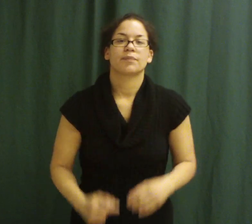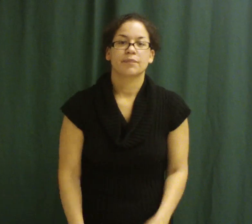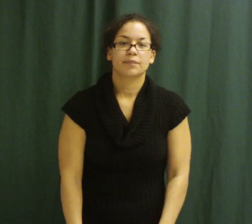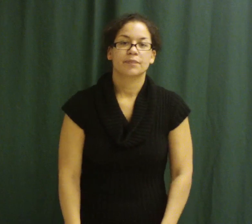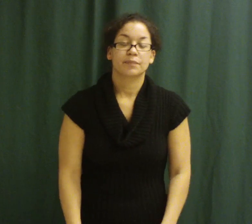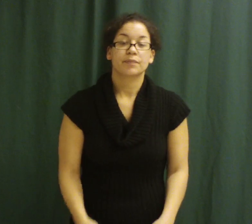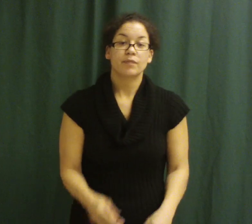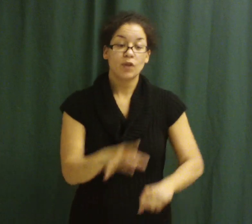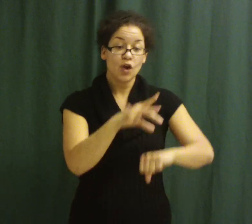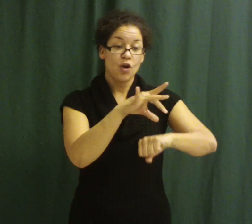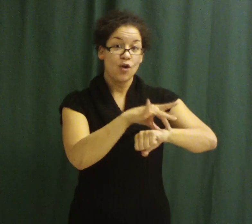Earth has 1 moon,